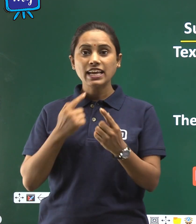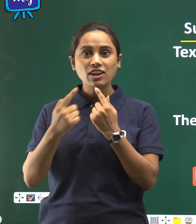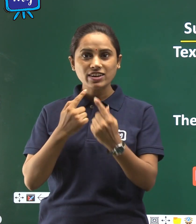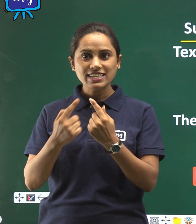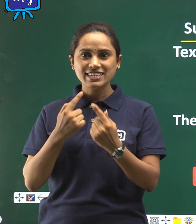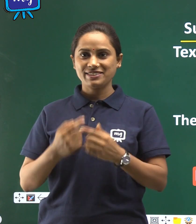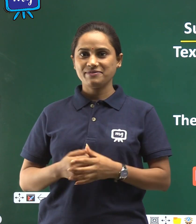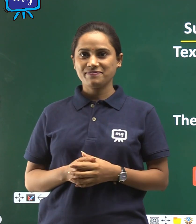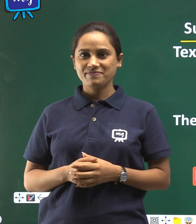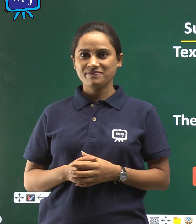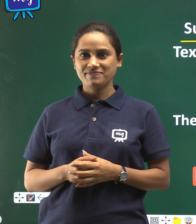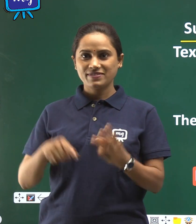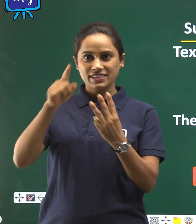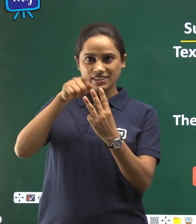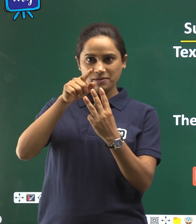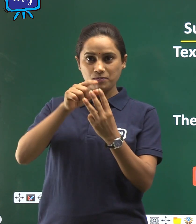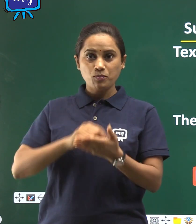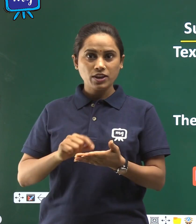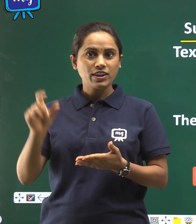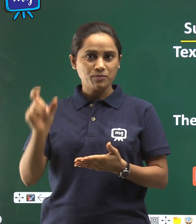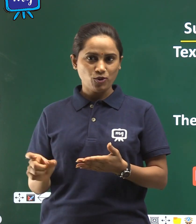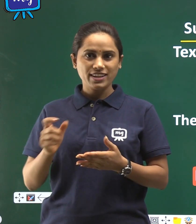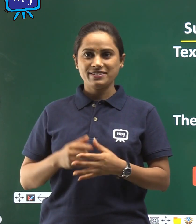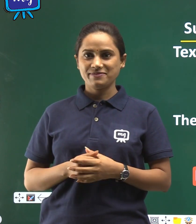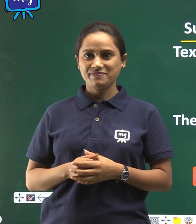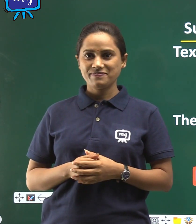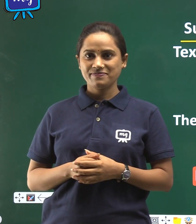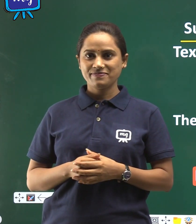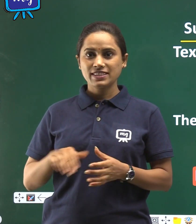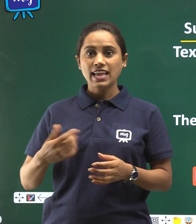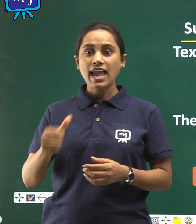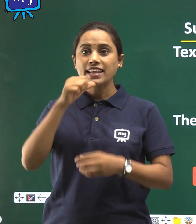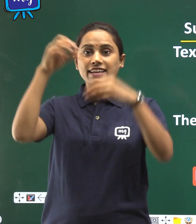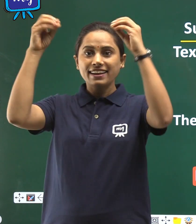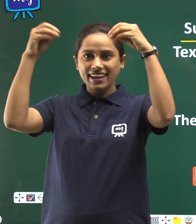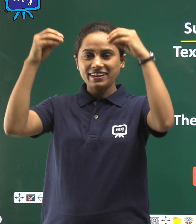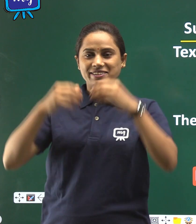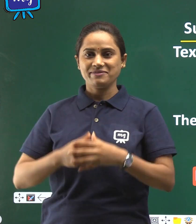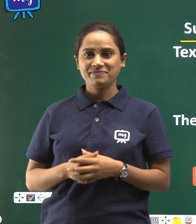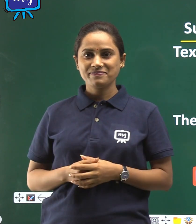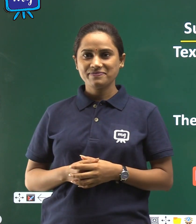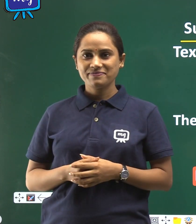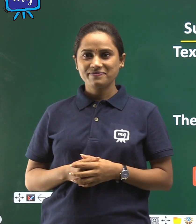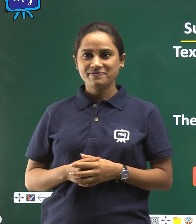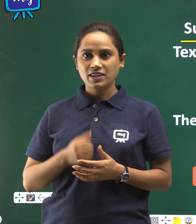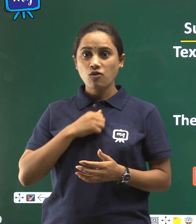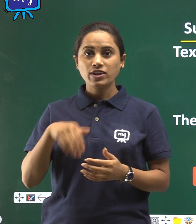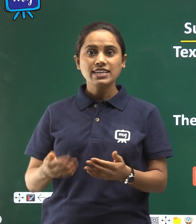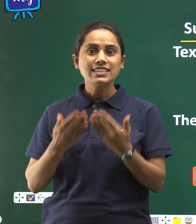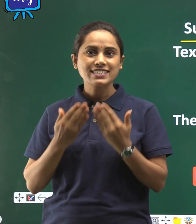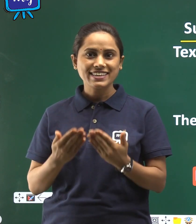conversation between poet and rain. We shall